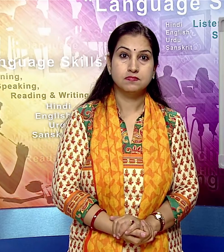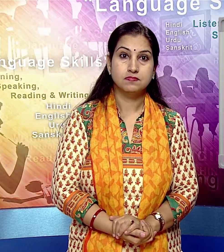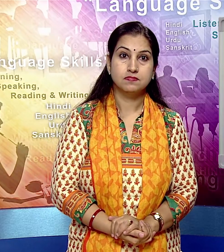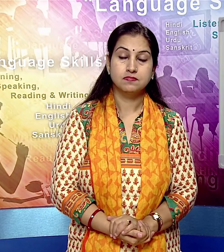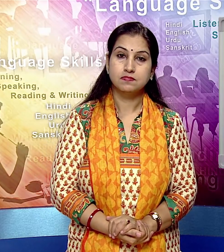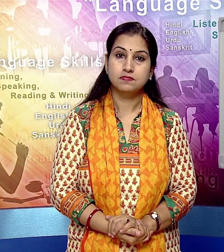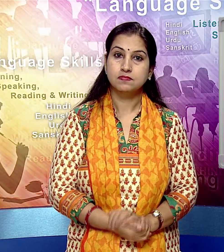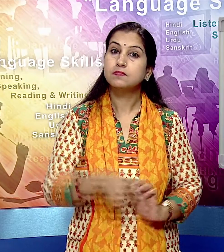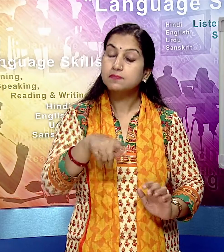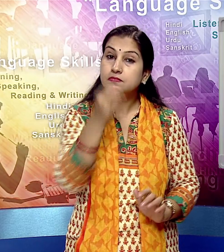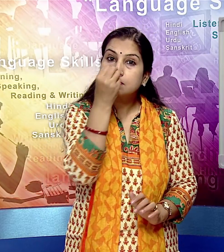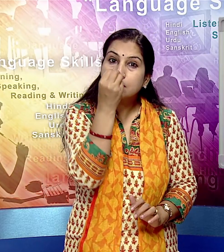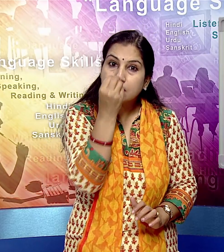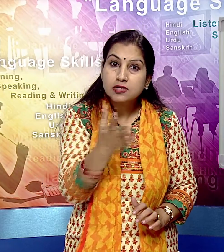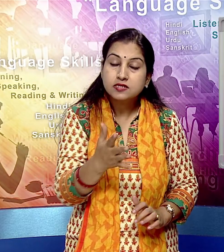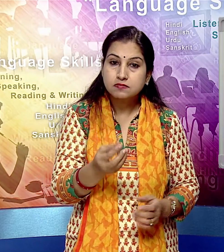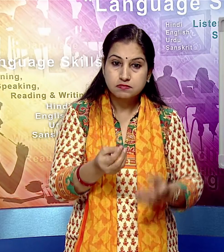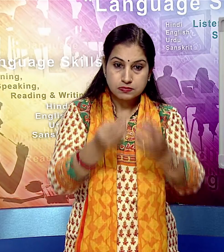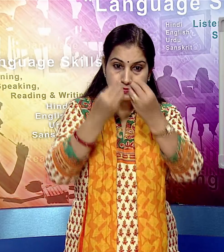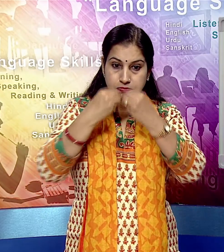It is easy to digest